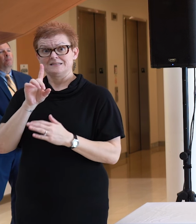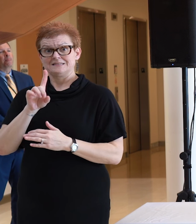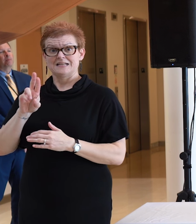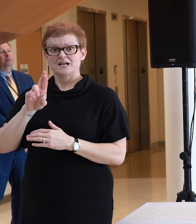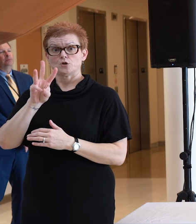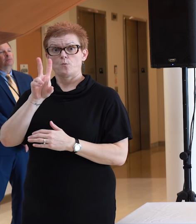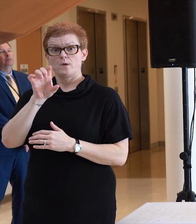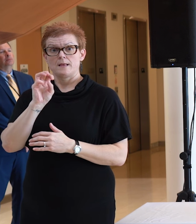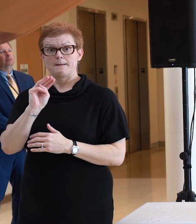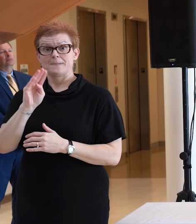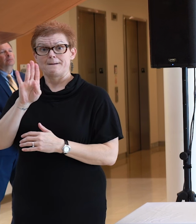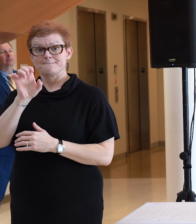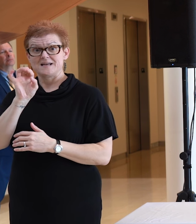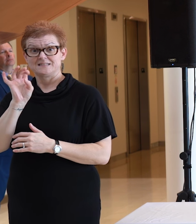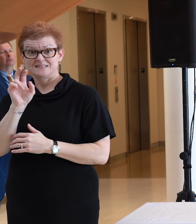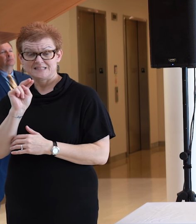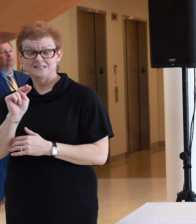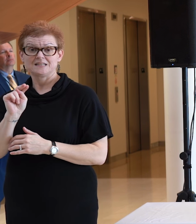was also